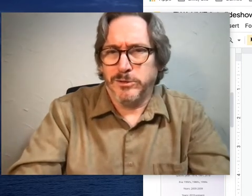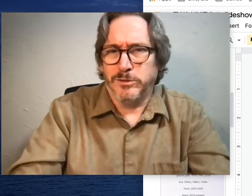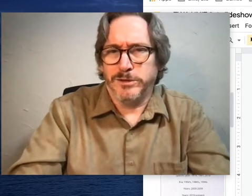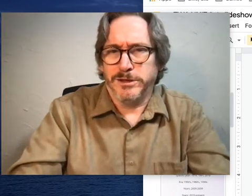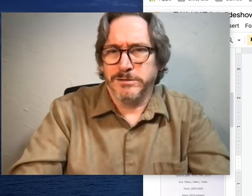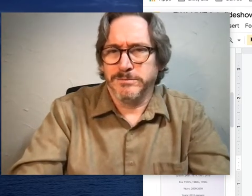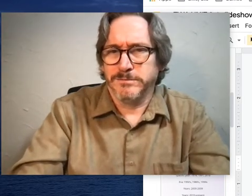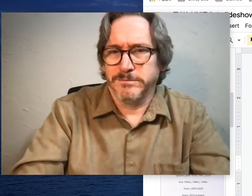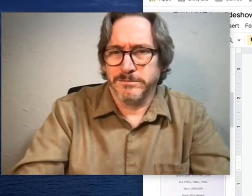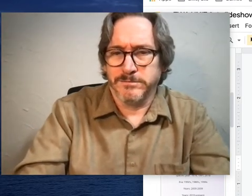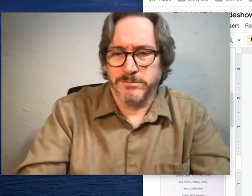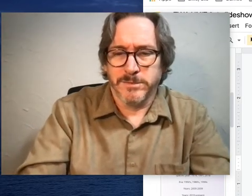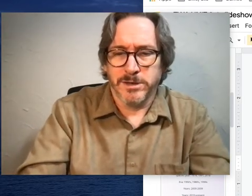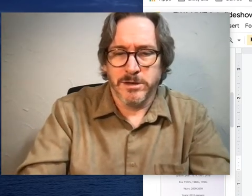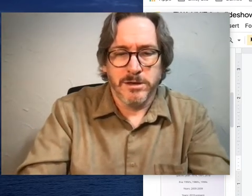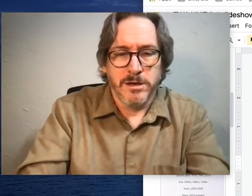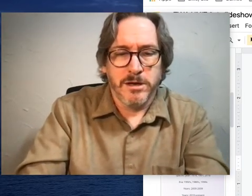Hold on.